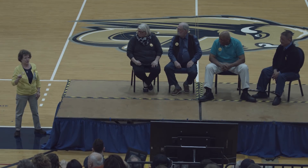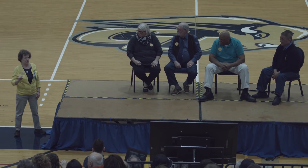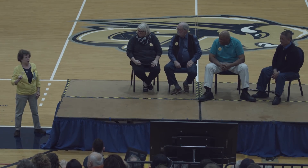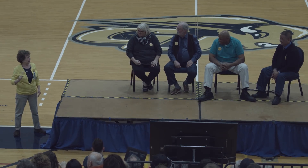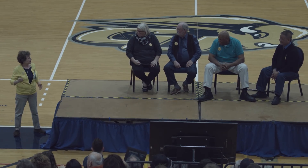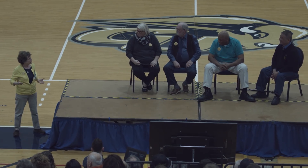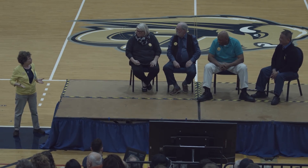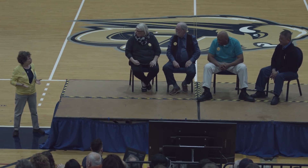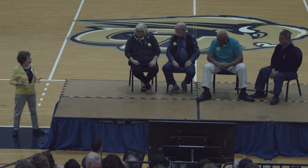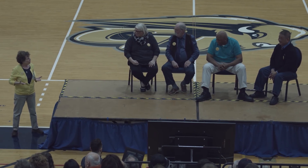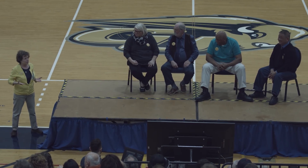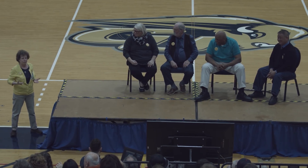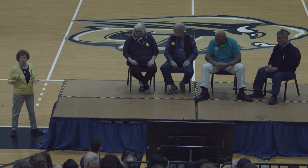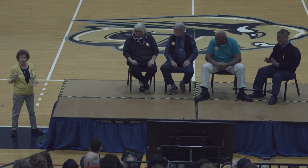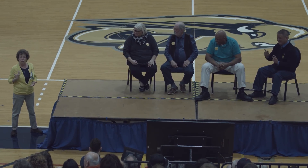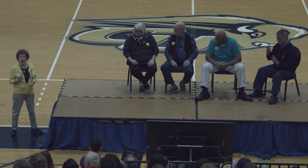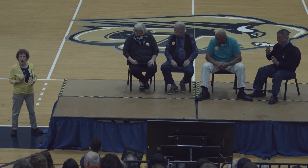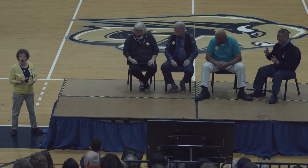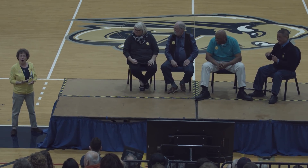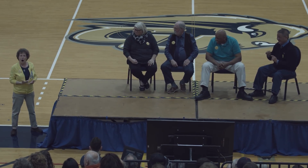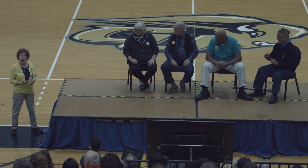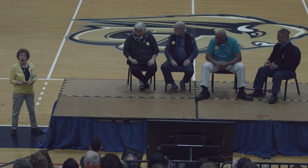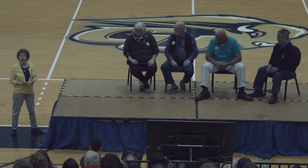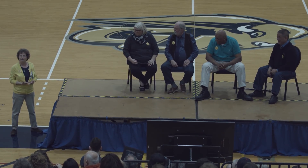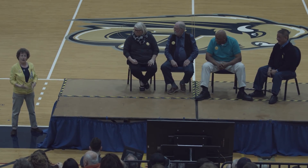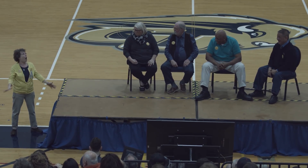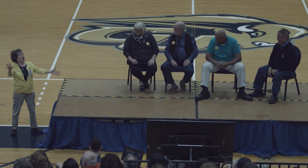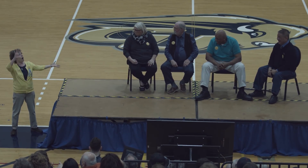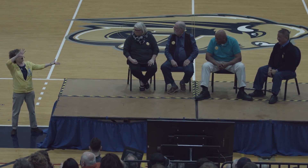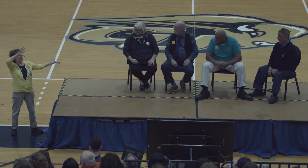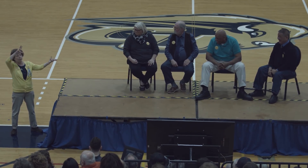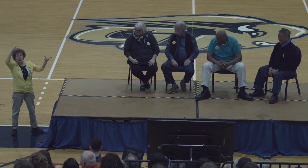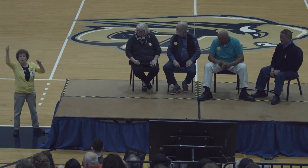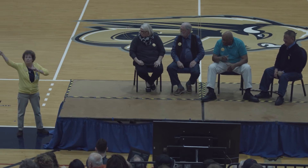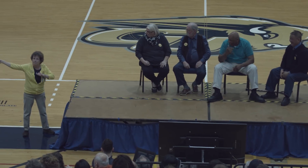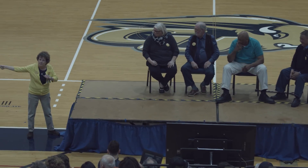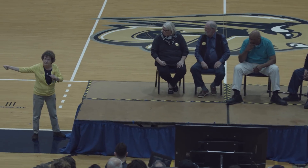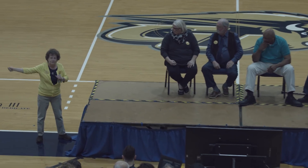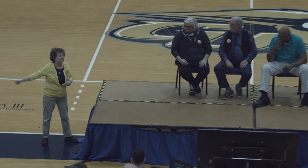He was a student. It was his first semester.